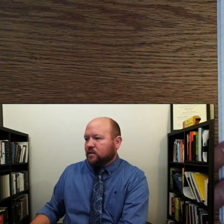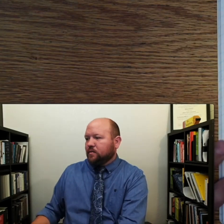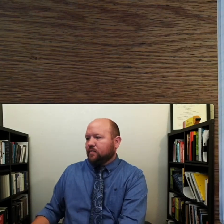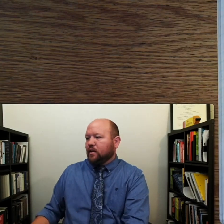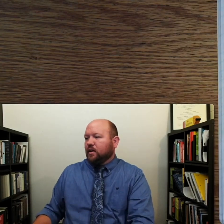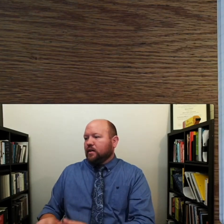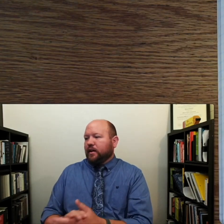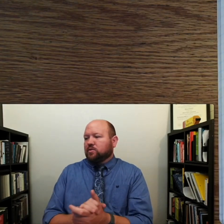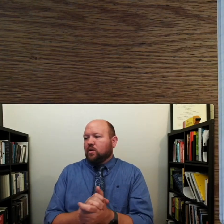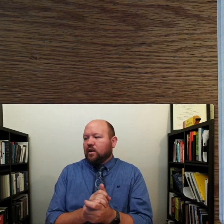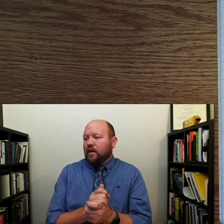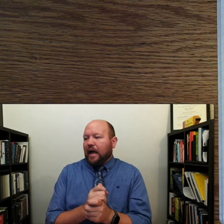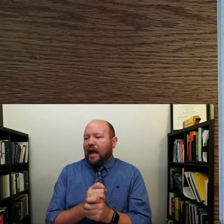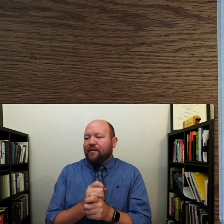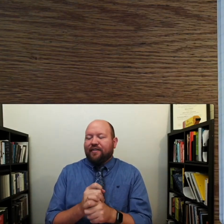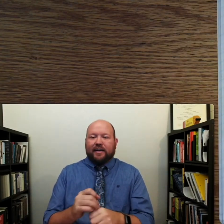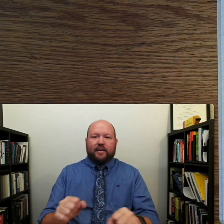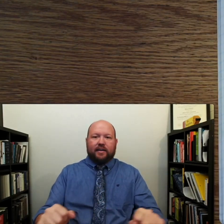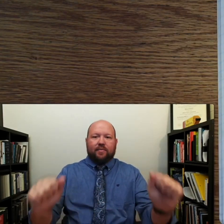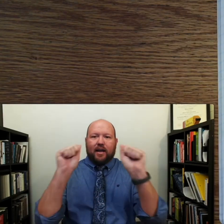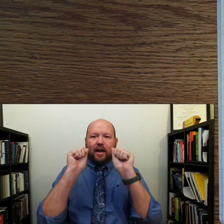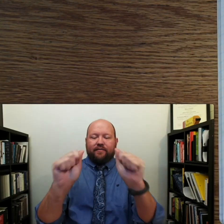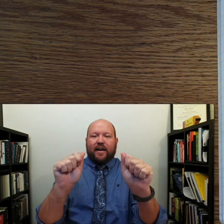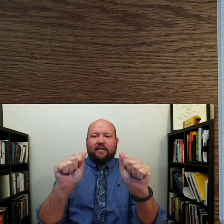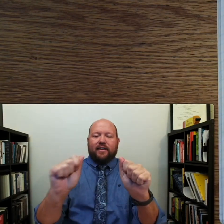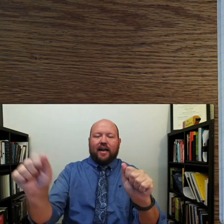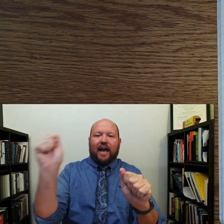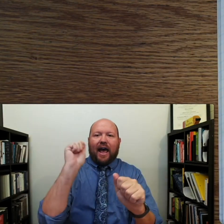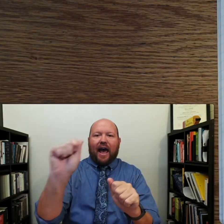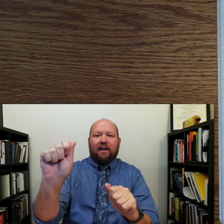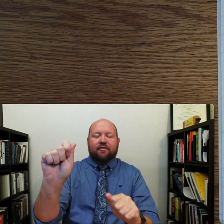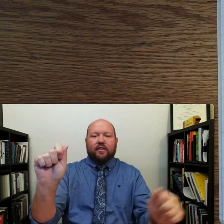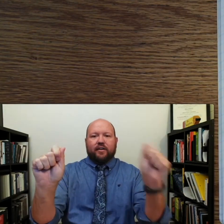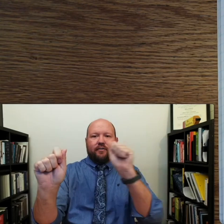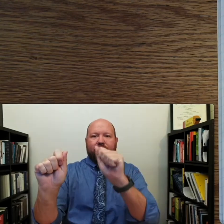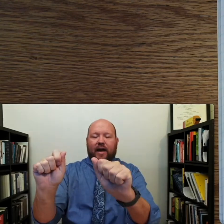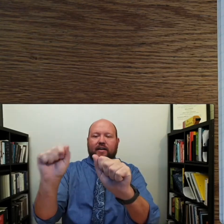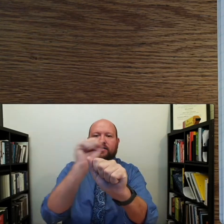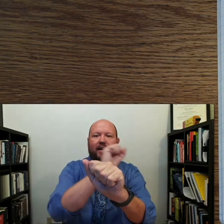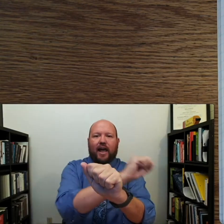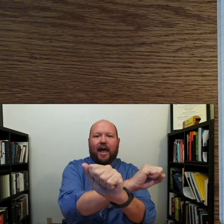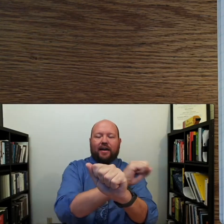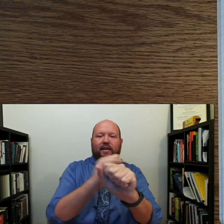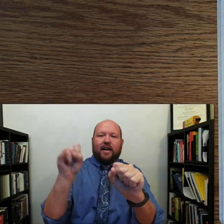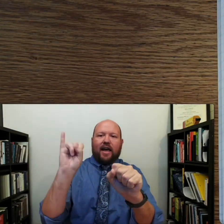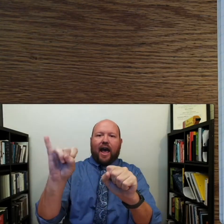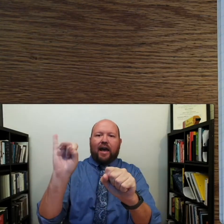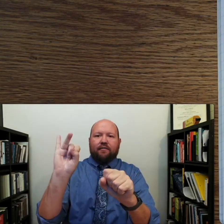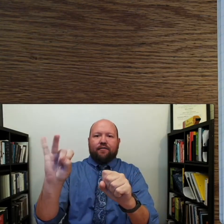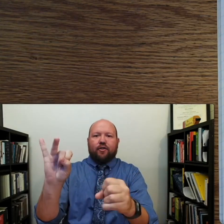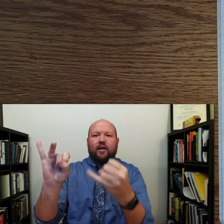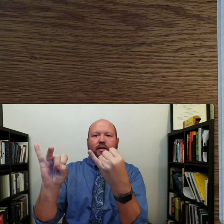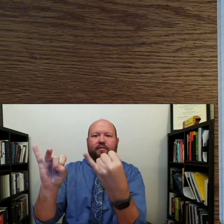Affect. Next word, affected. Affected. Affect. Ed.